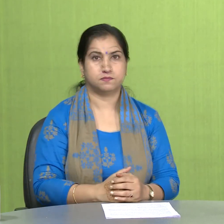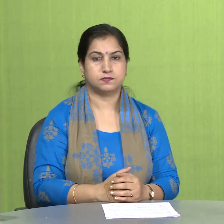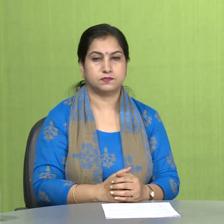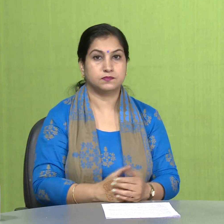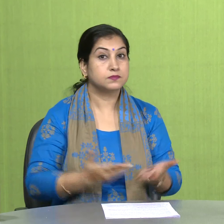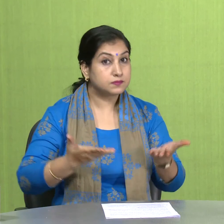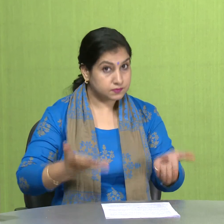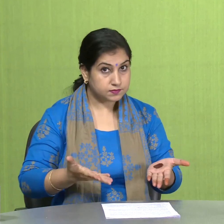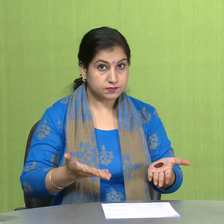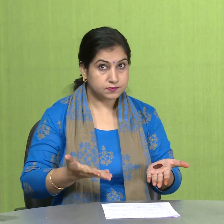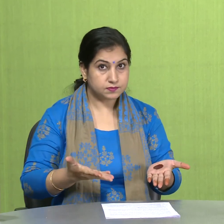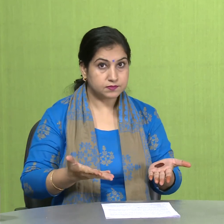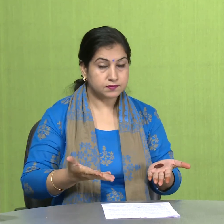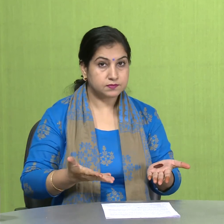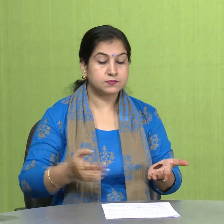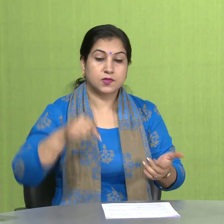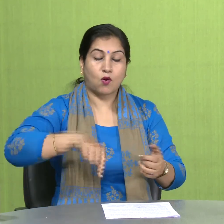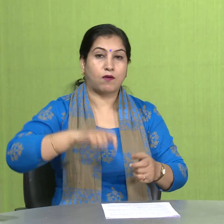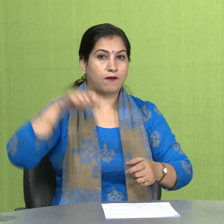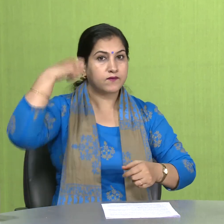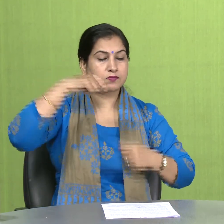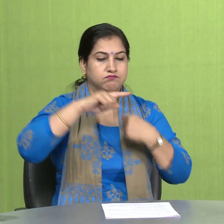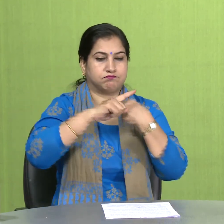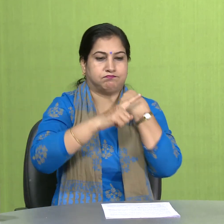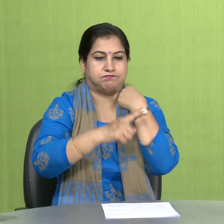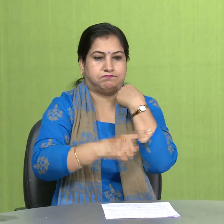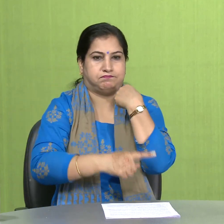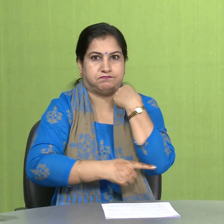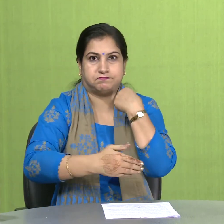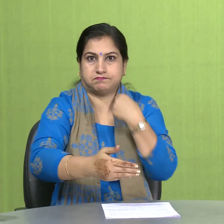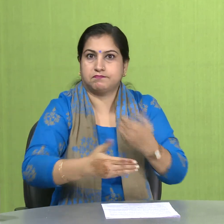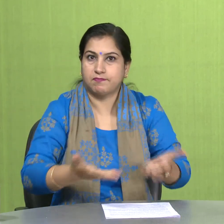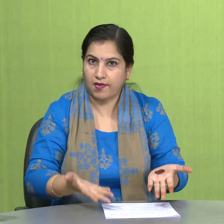With this, we have reached the end of today's video.